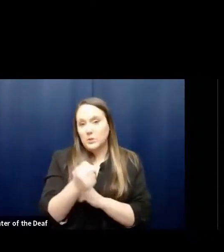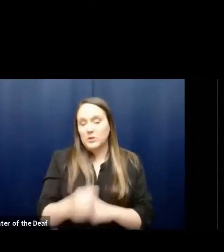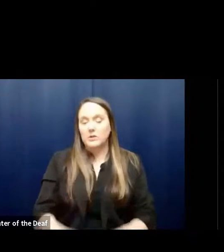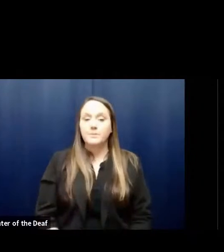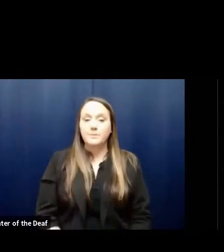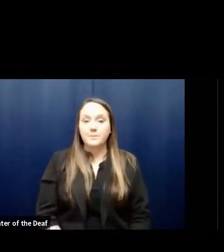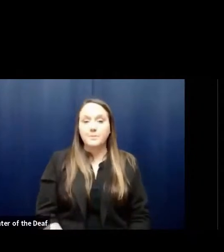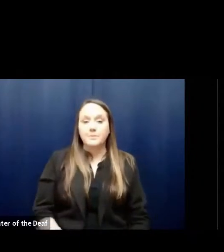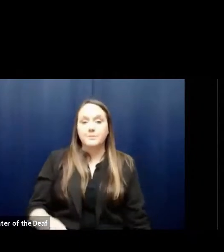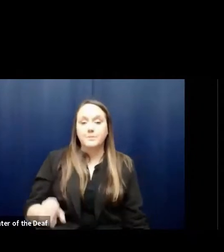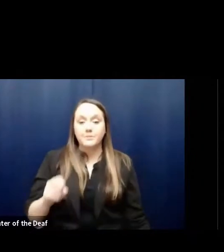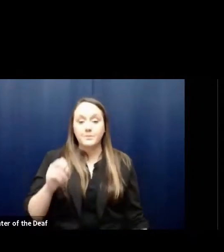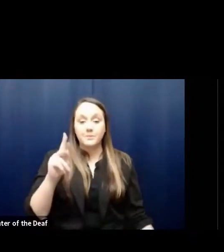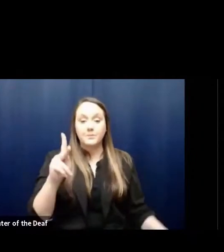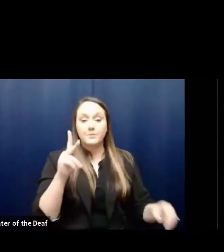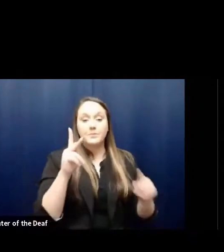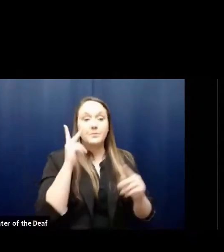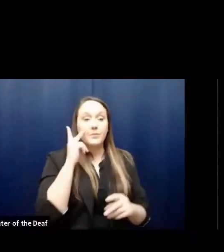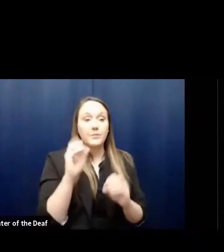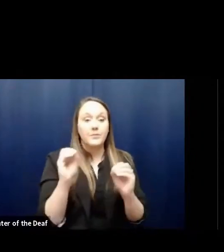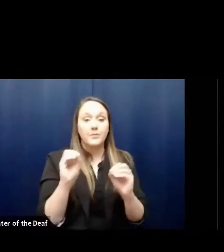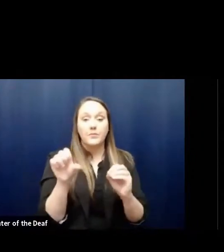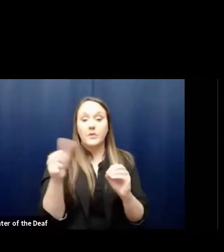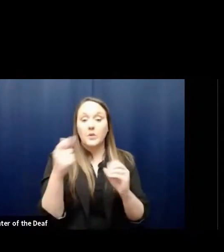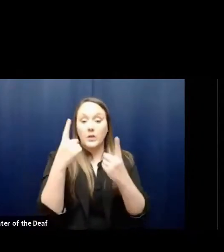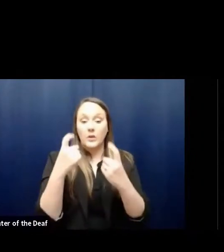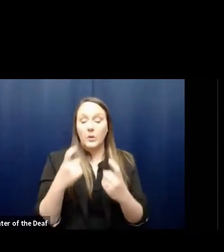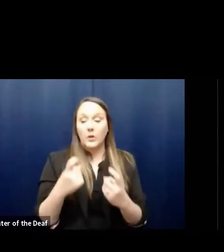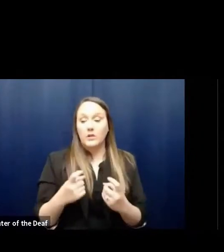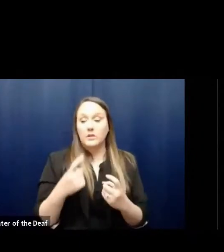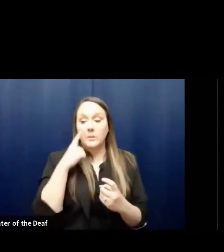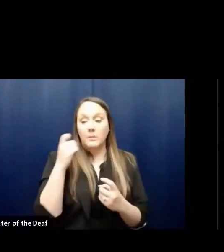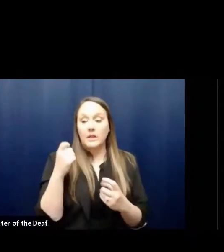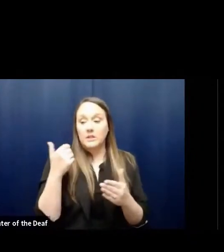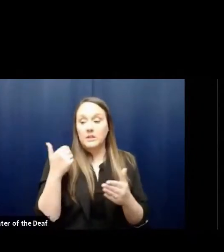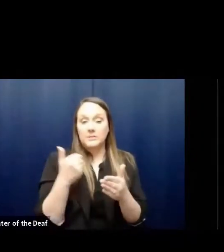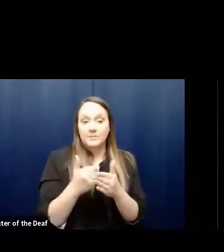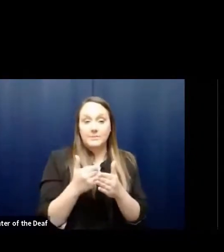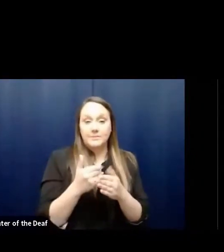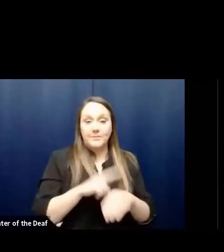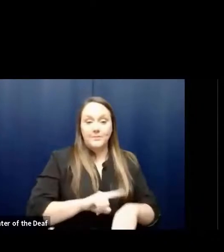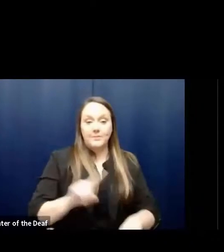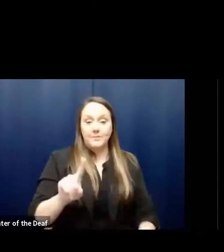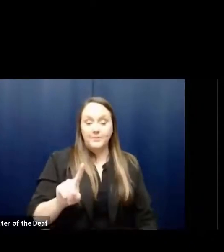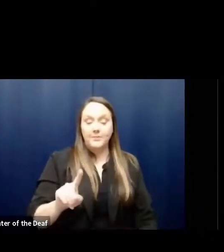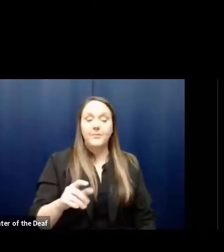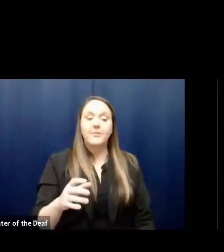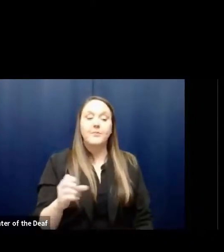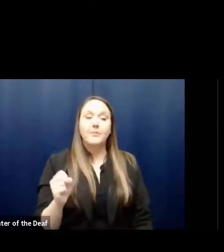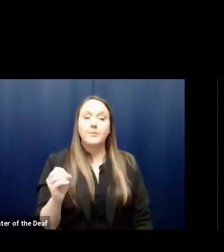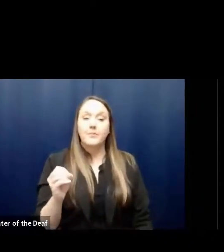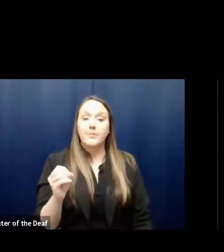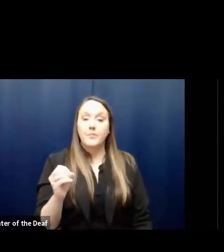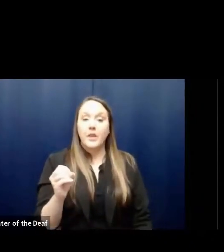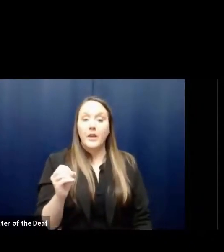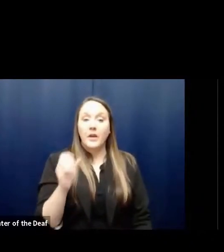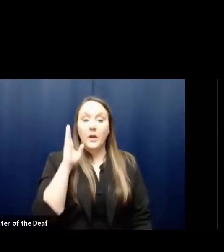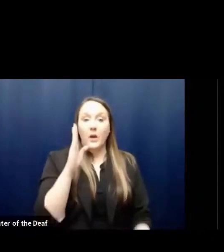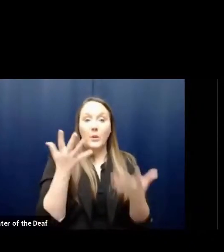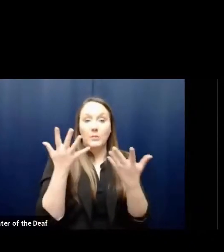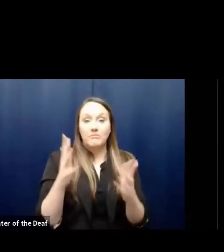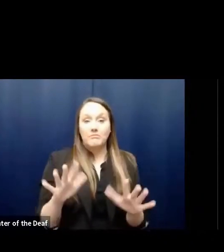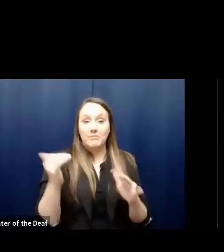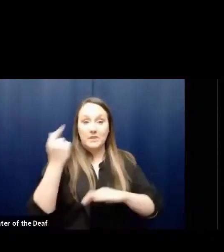All right, I'm not seeing any other questions in, and since we're right at close to 1 o'clock, it looks like it'll be it for